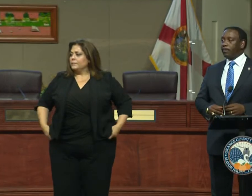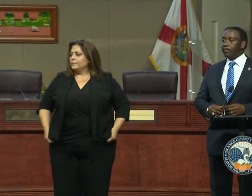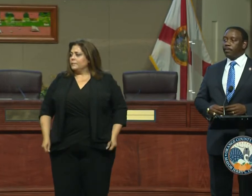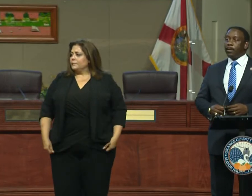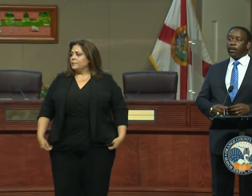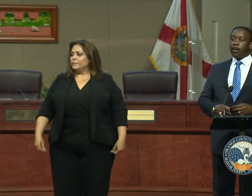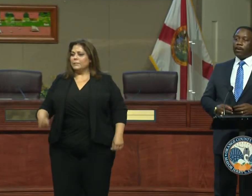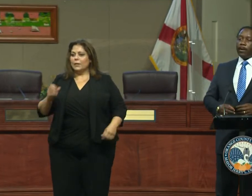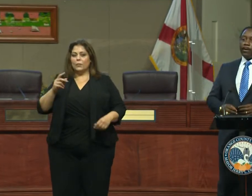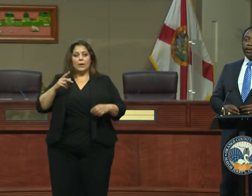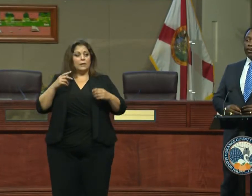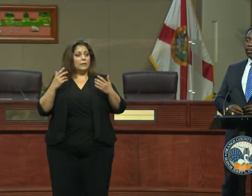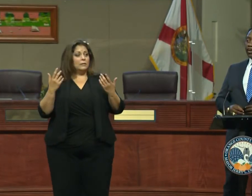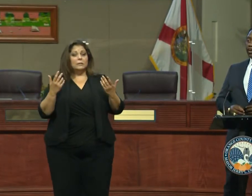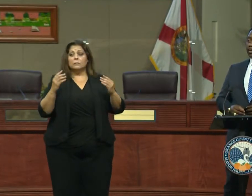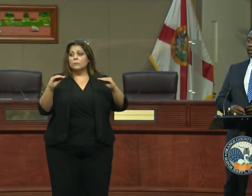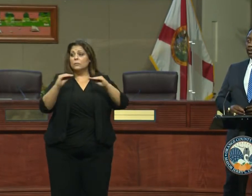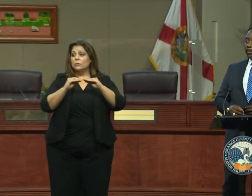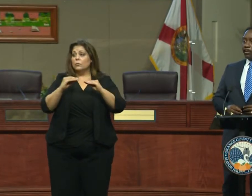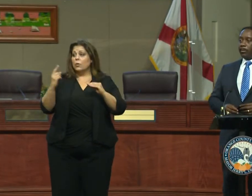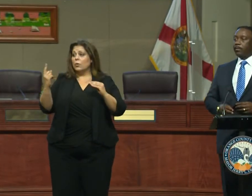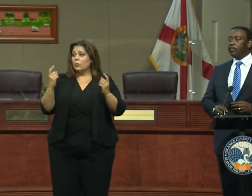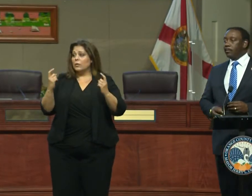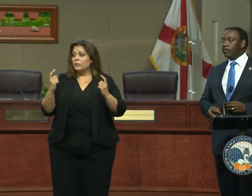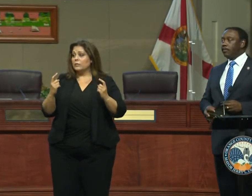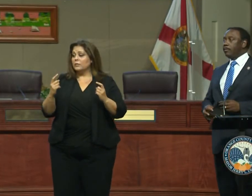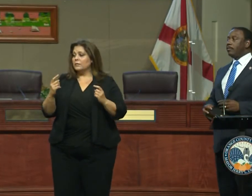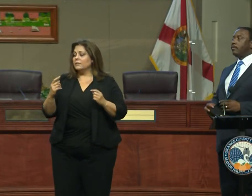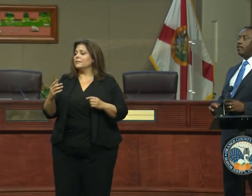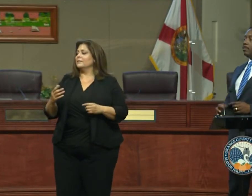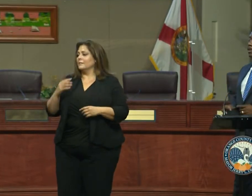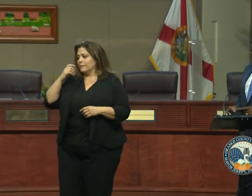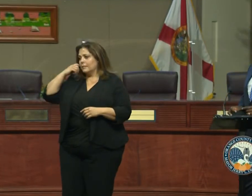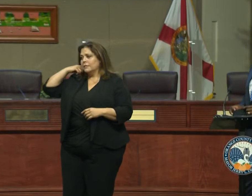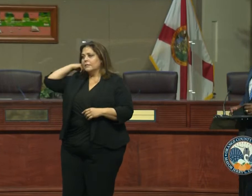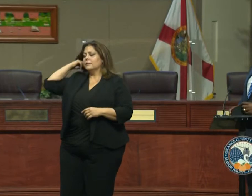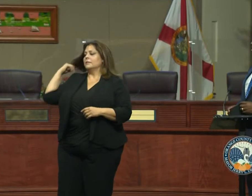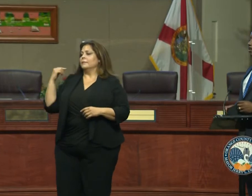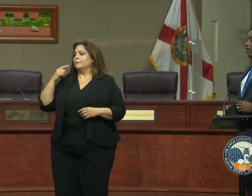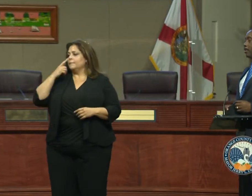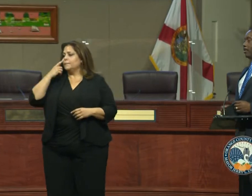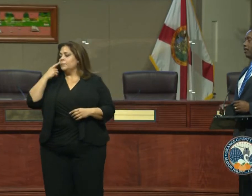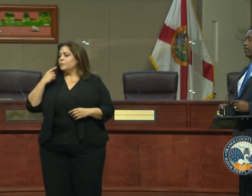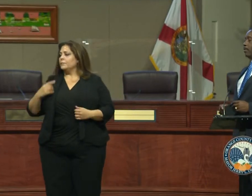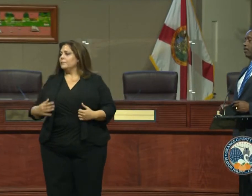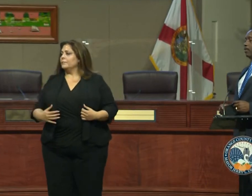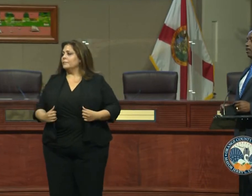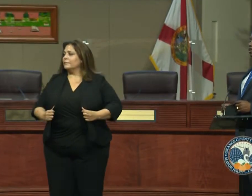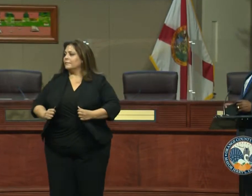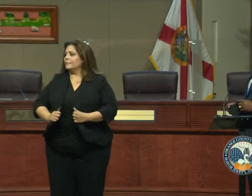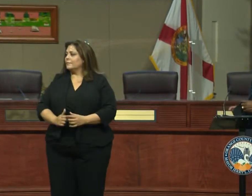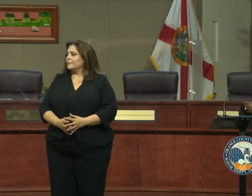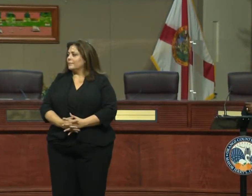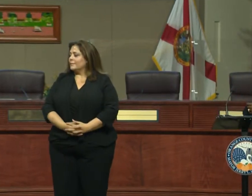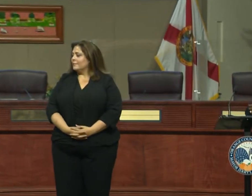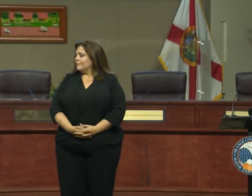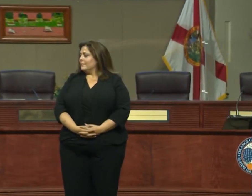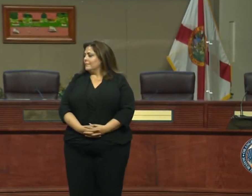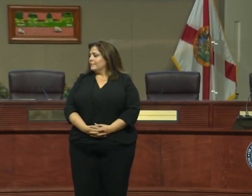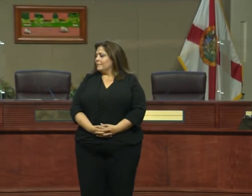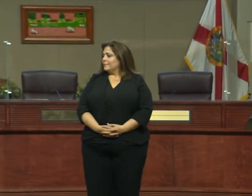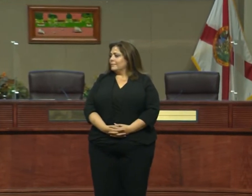Okay. All right. Other questions? Yes. Buenas tardes, Alibet Suárez con Telemundo 31. Mi pregunta es para el alcalde Jerry